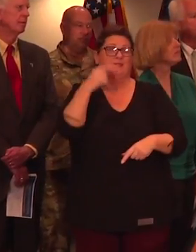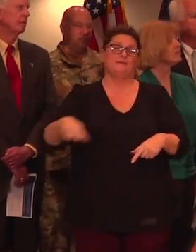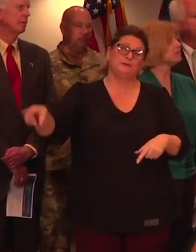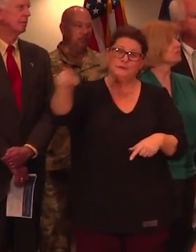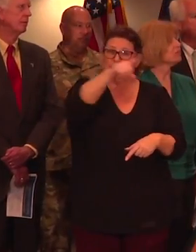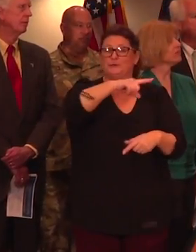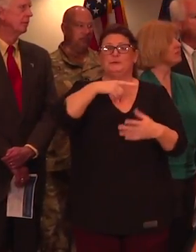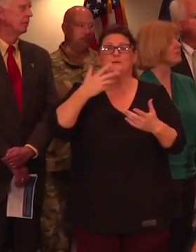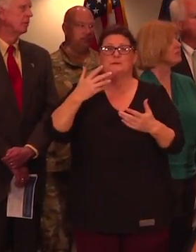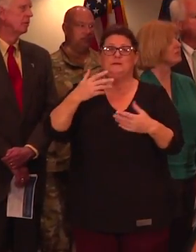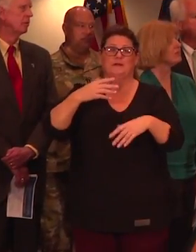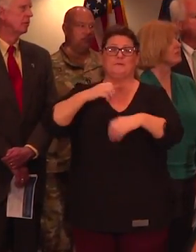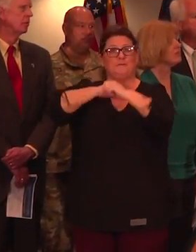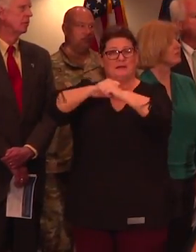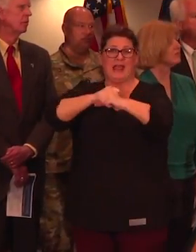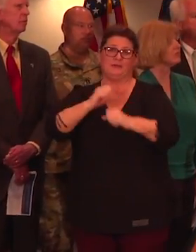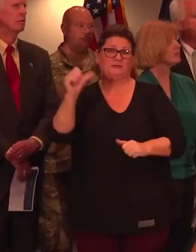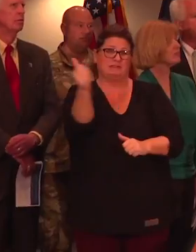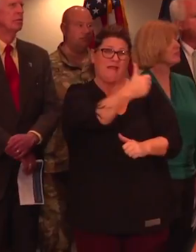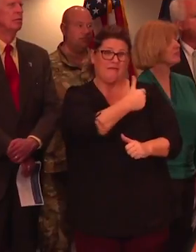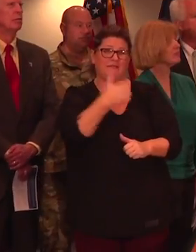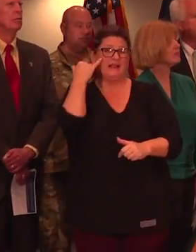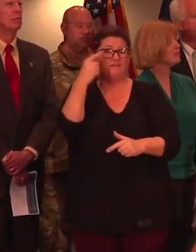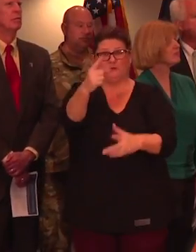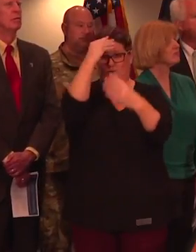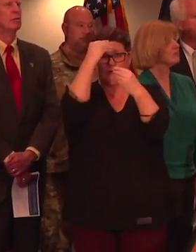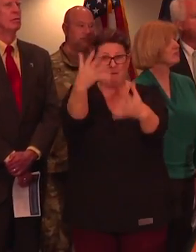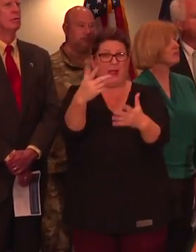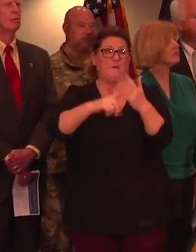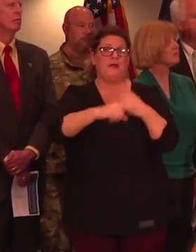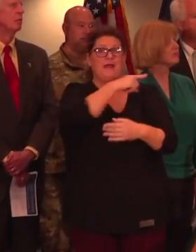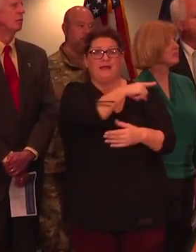in implementing these community mitigation measures. And so,